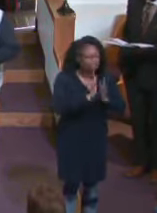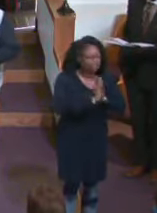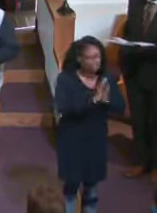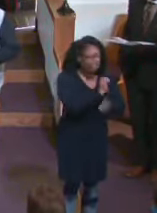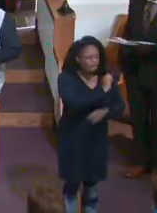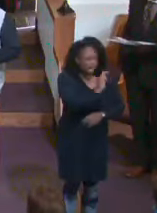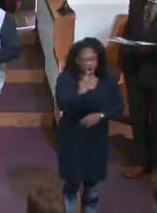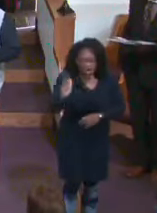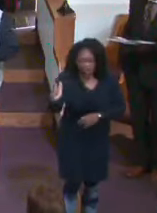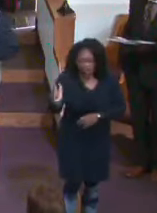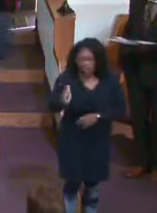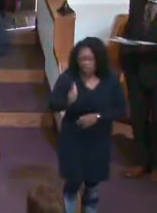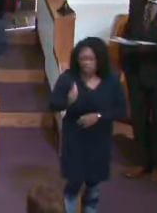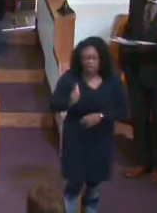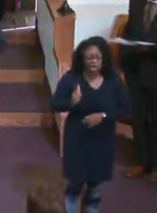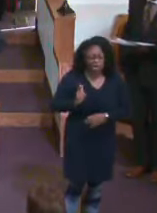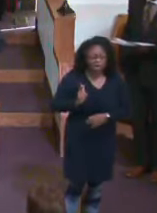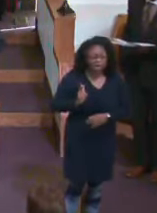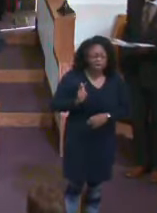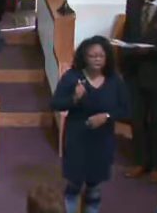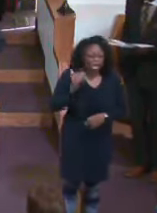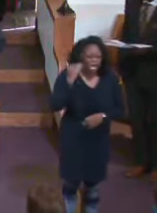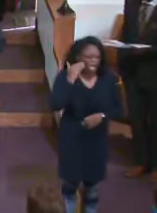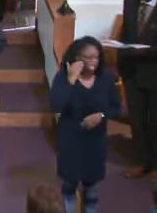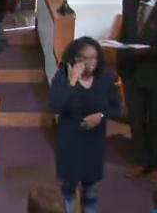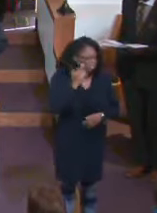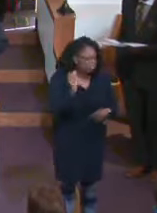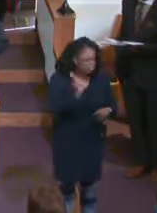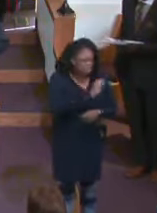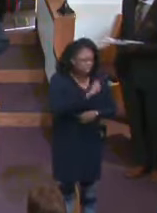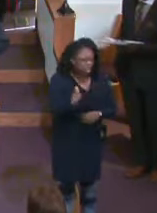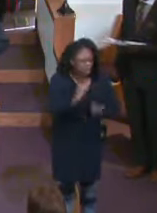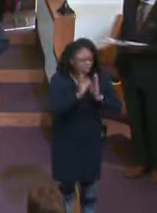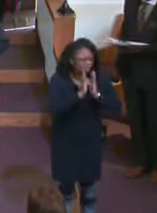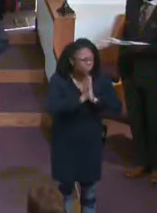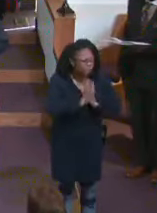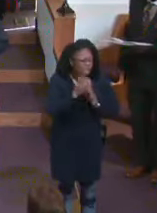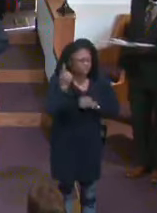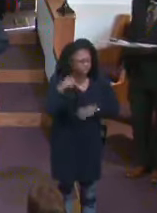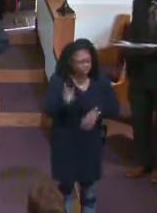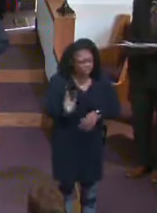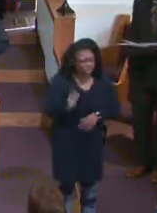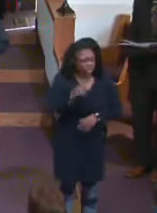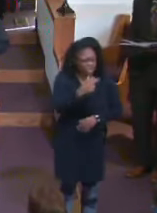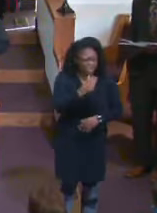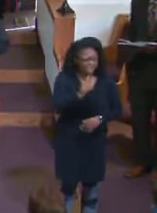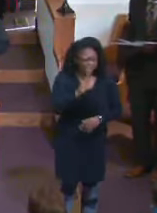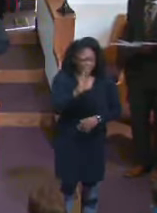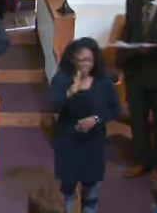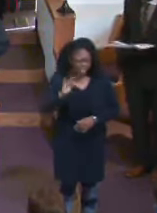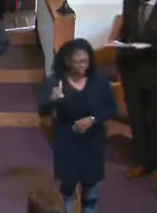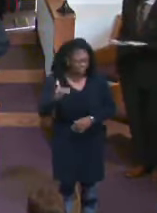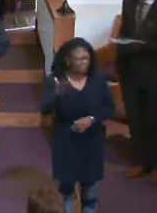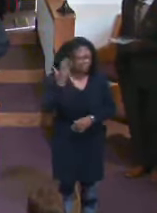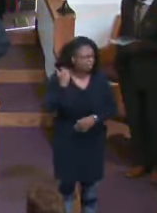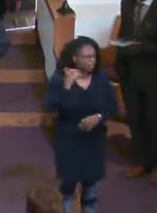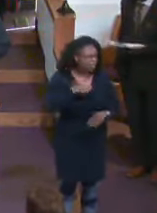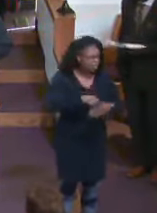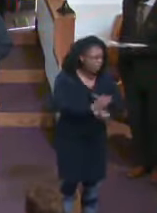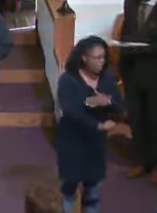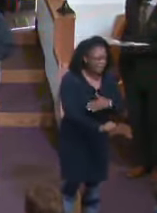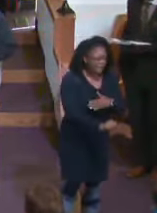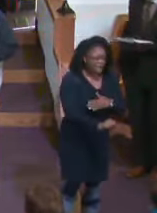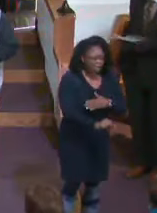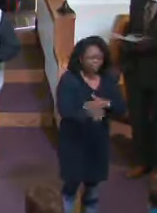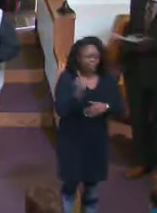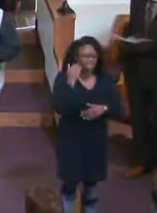you've been doing it for a long time. You were praying for her before she arrived, amen. And so we know what God is able to do, so we